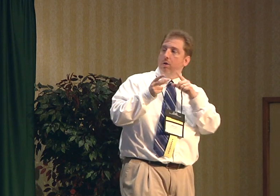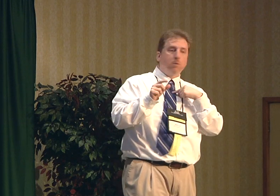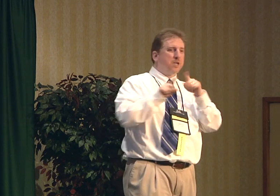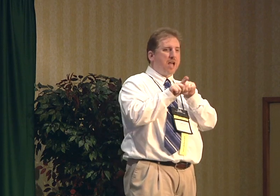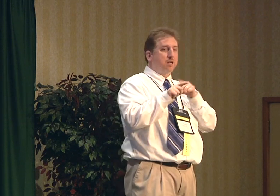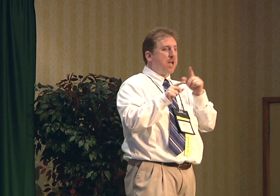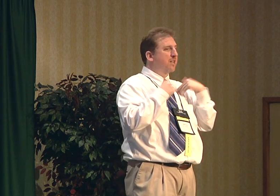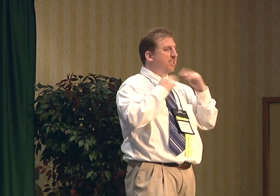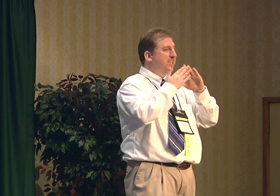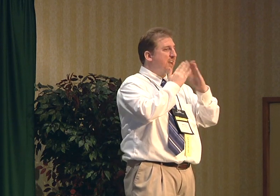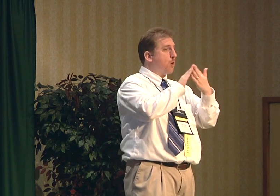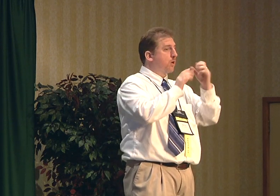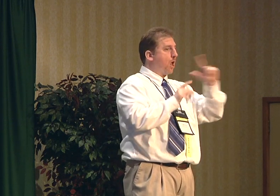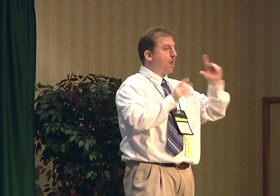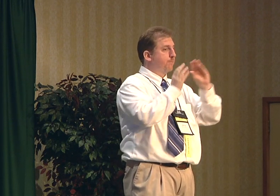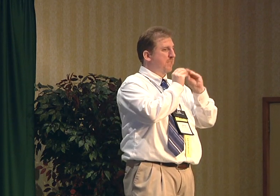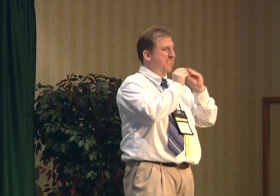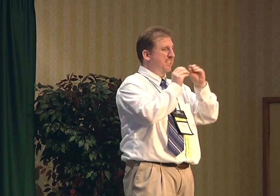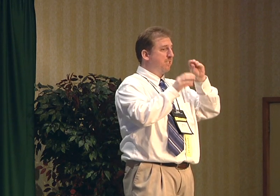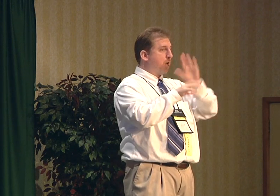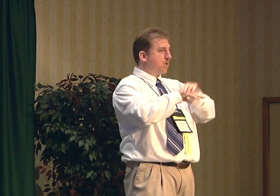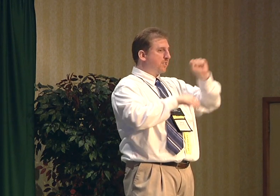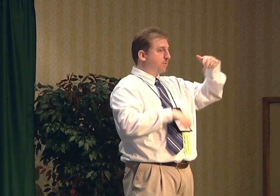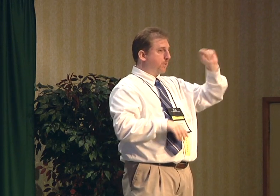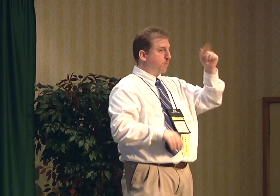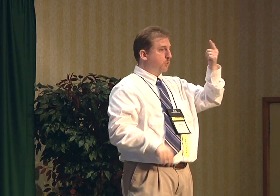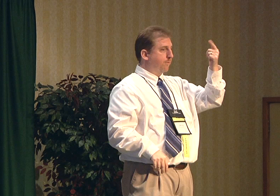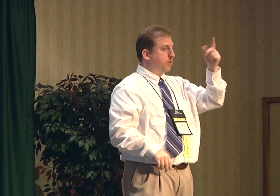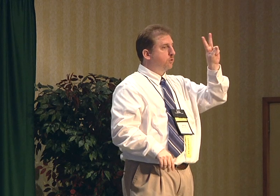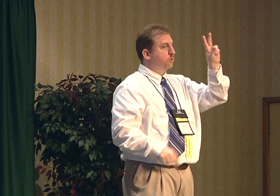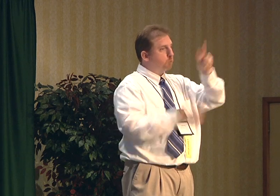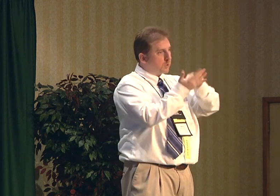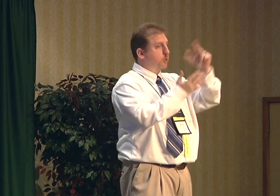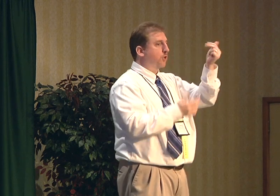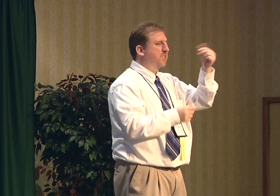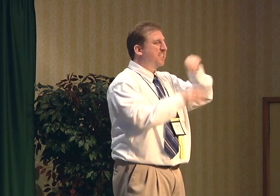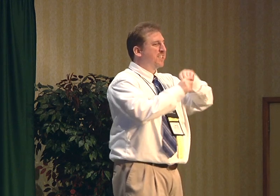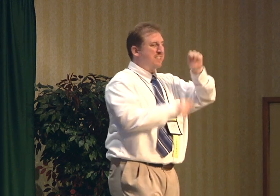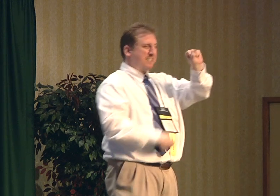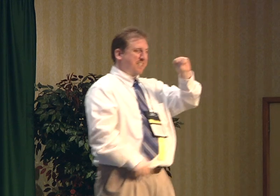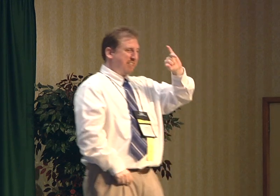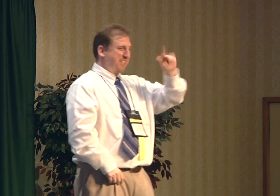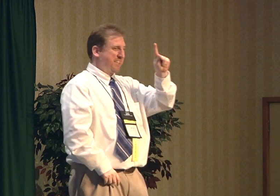One thing that we found from that, we had a town hall meeting